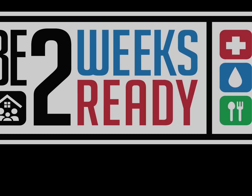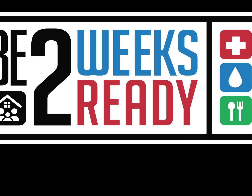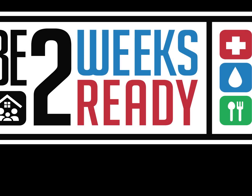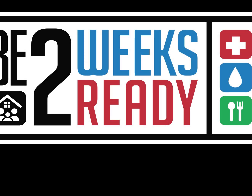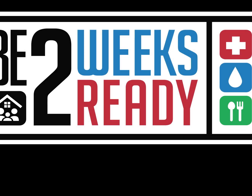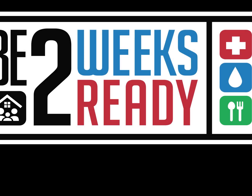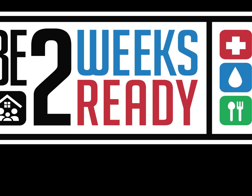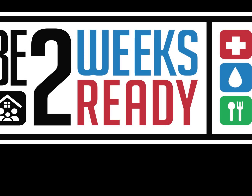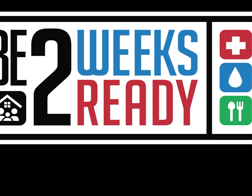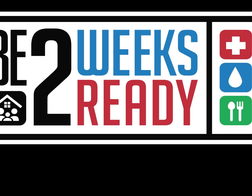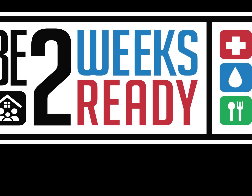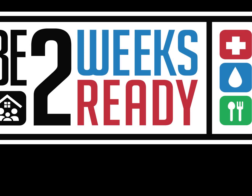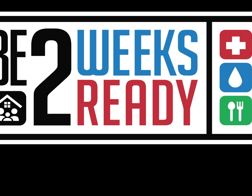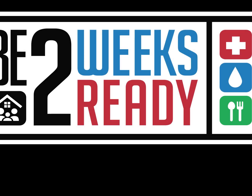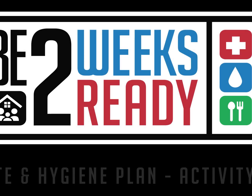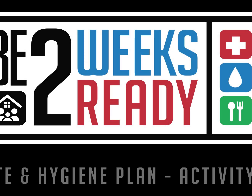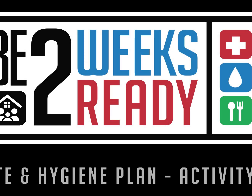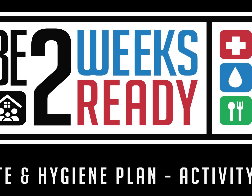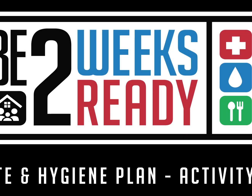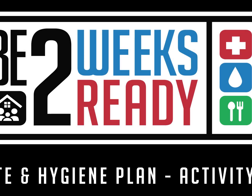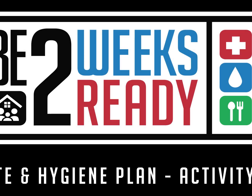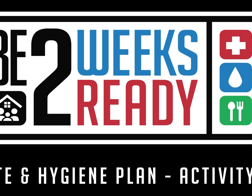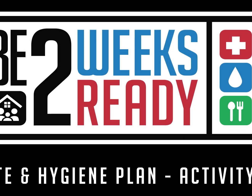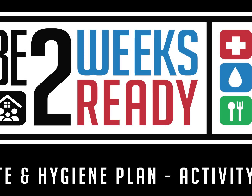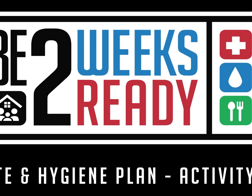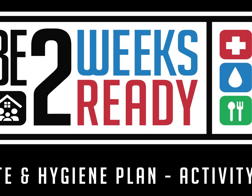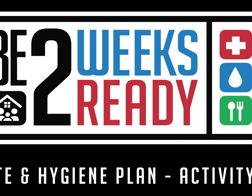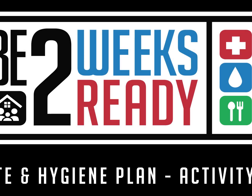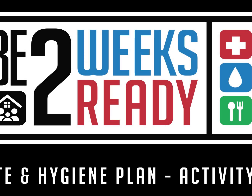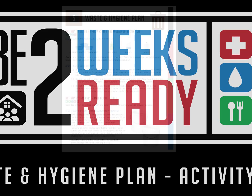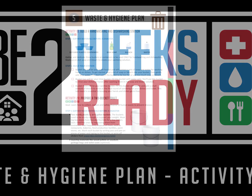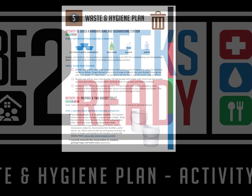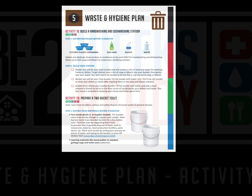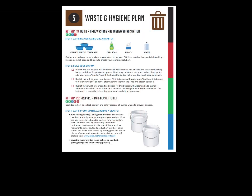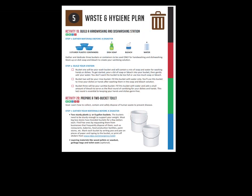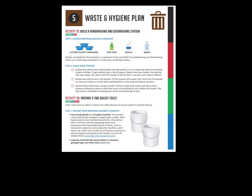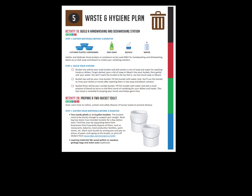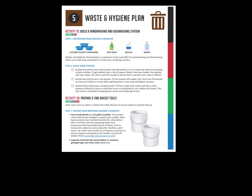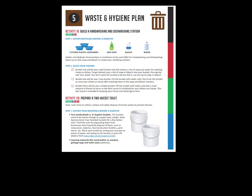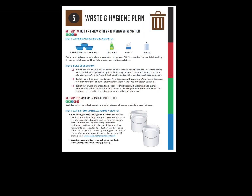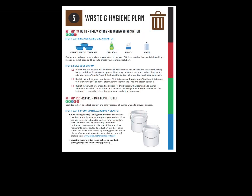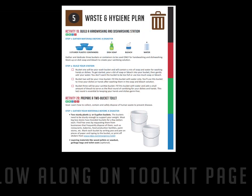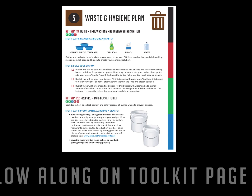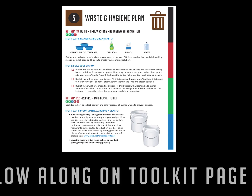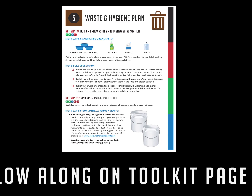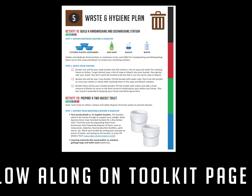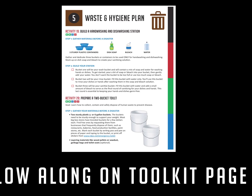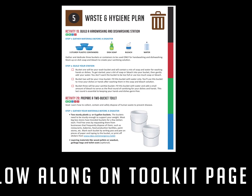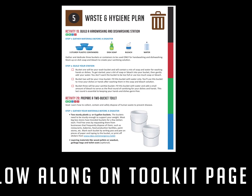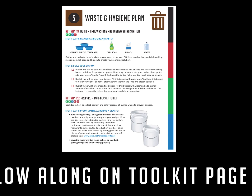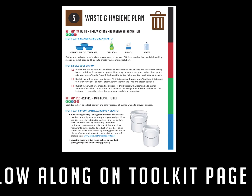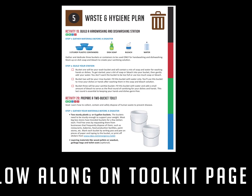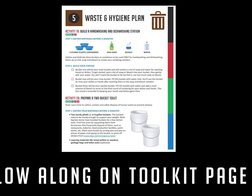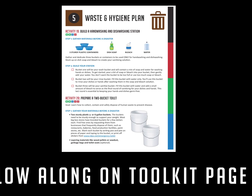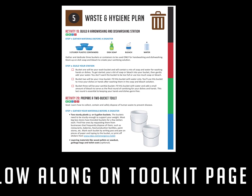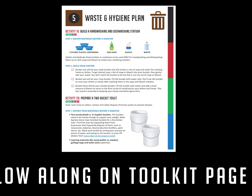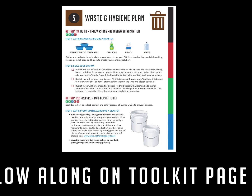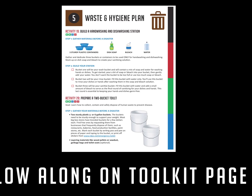Be 2 weeks ready. Waste and Hygiene Plan, Activity 19. Follow along on Toolkit, page